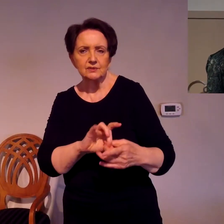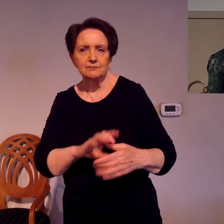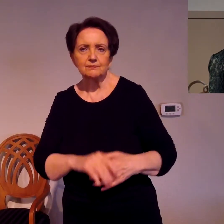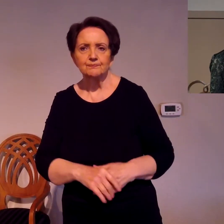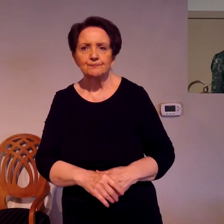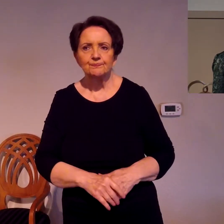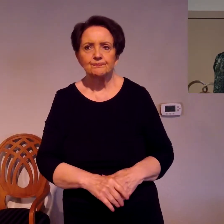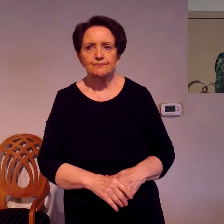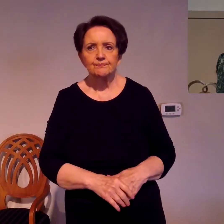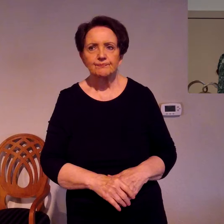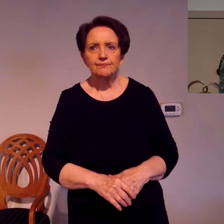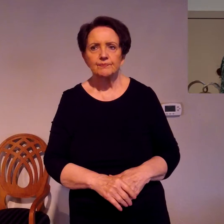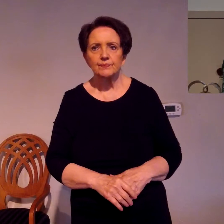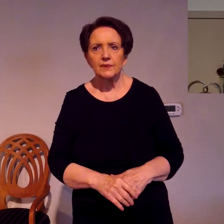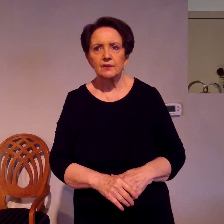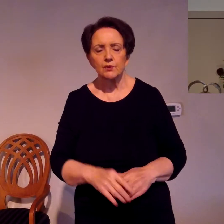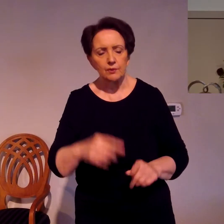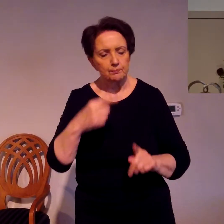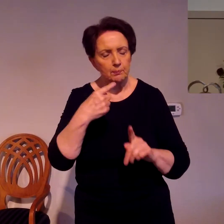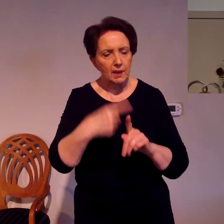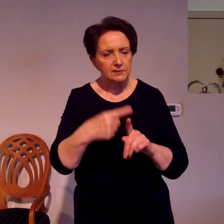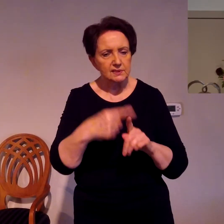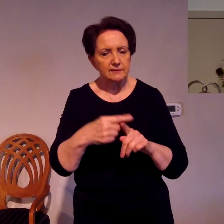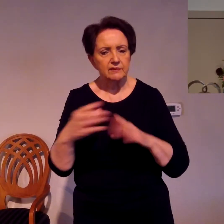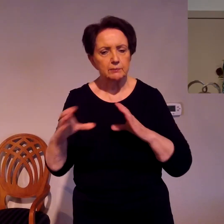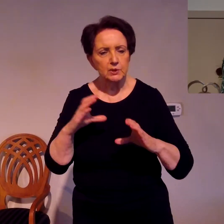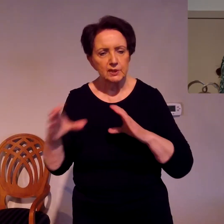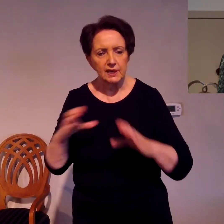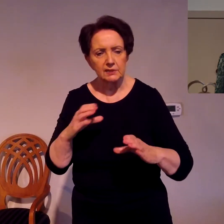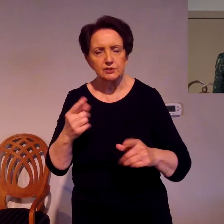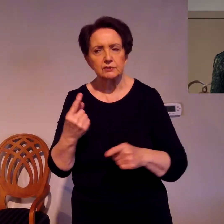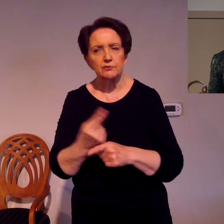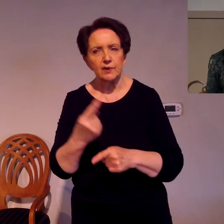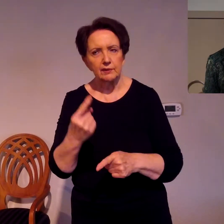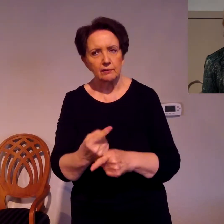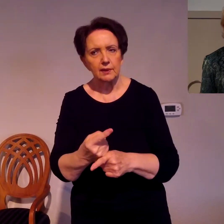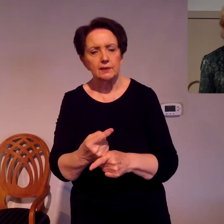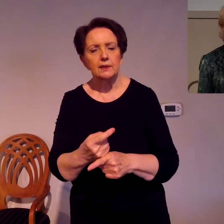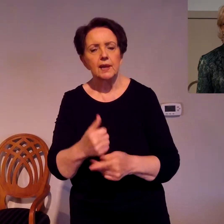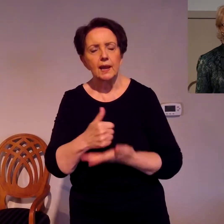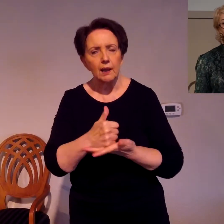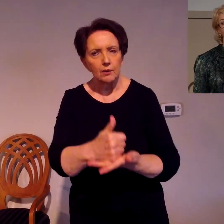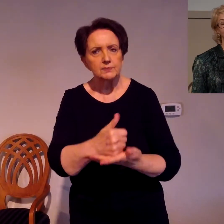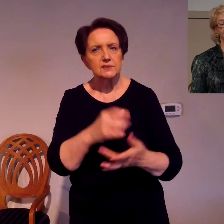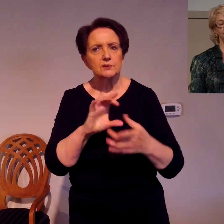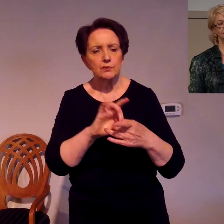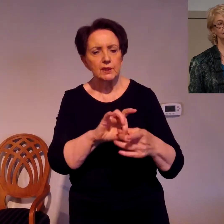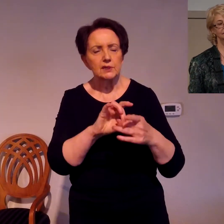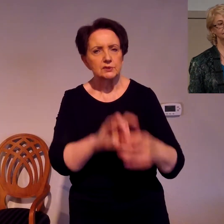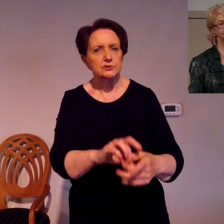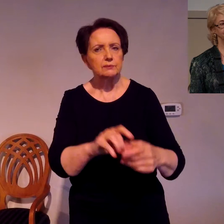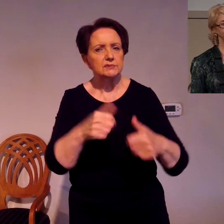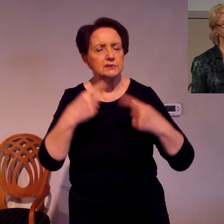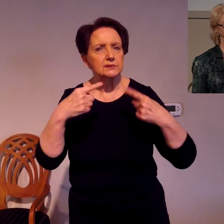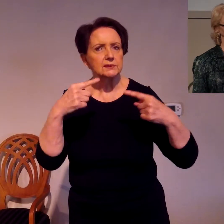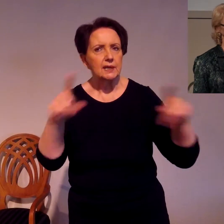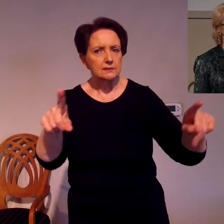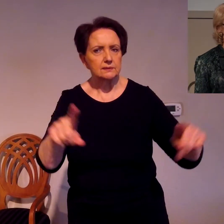In this regard, sharing positive communication on a regular basis is key to helping your relationship thrive.